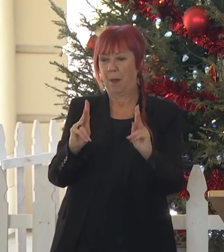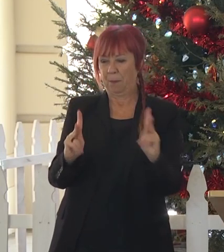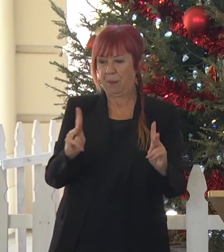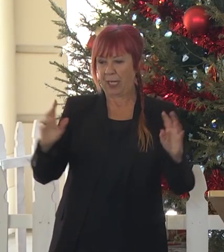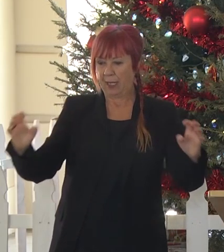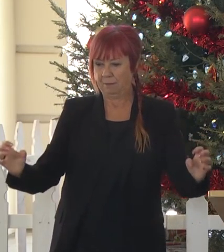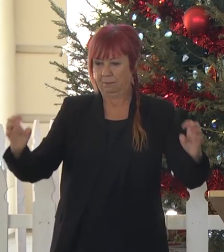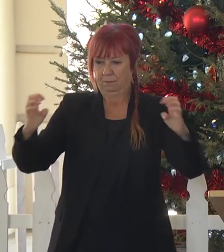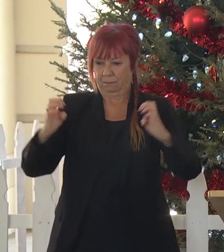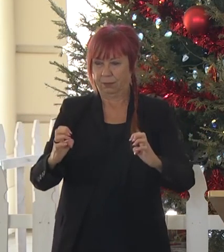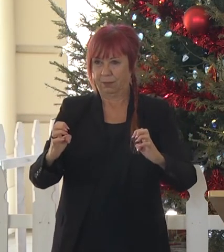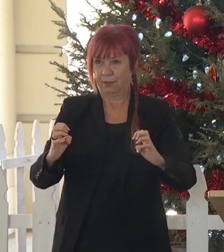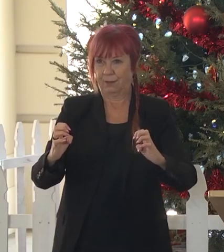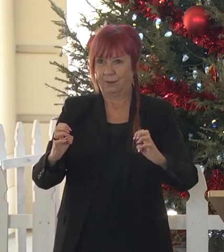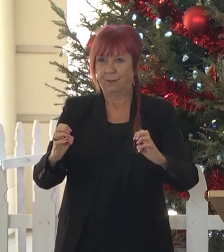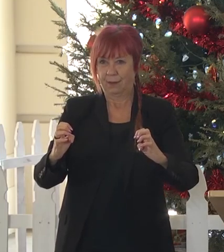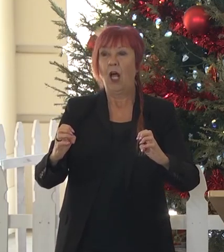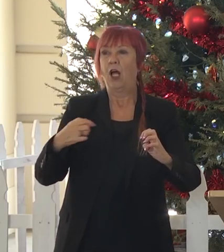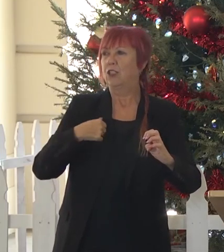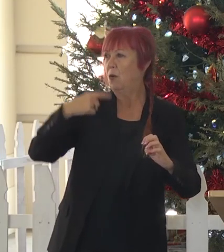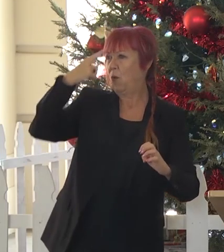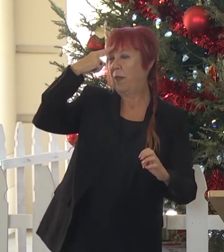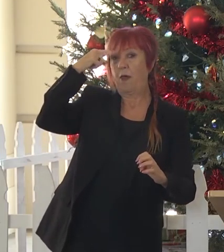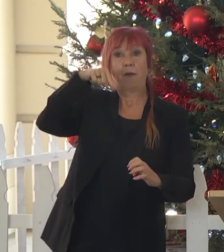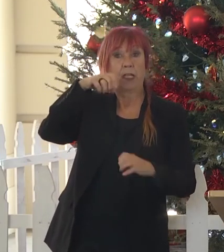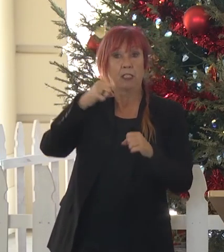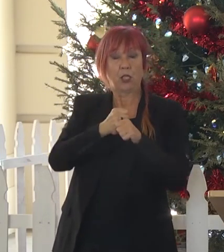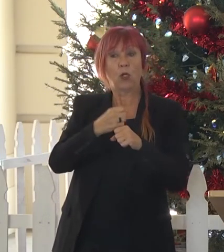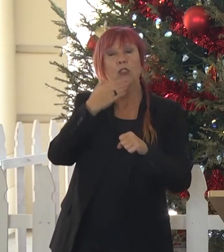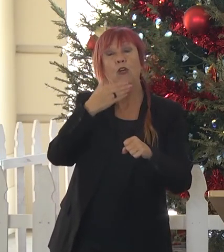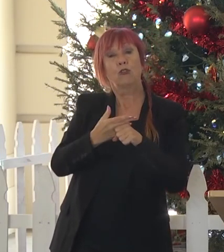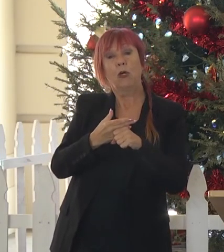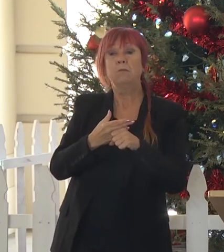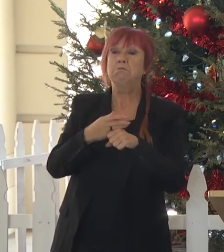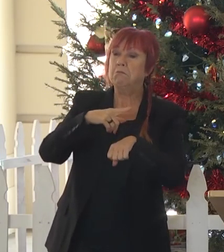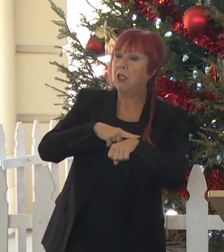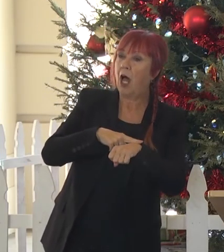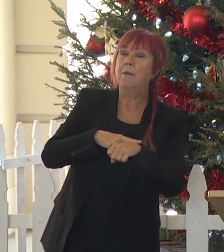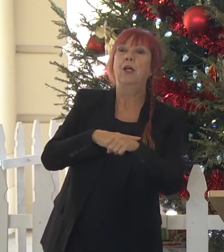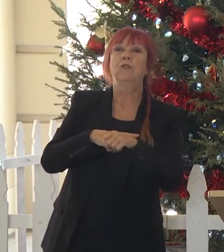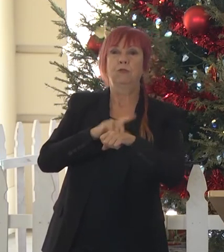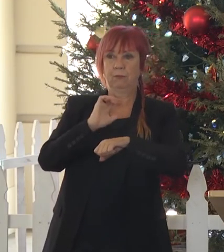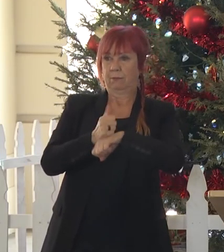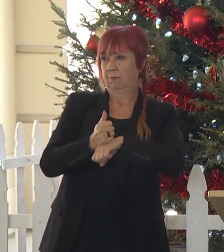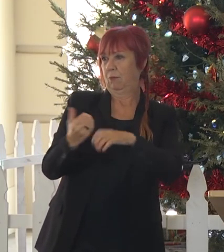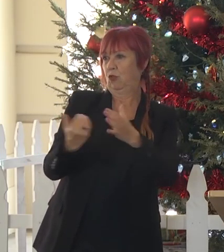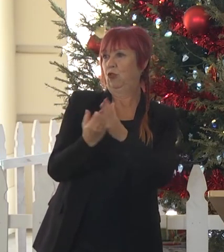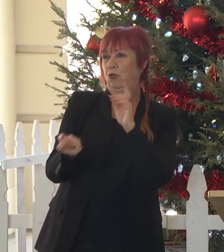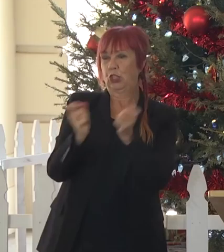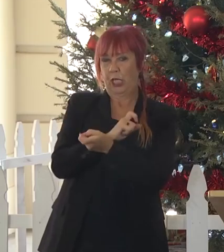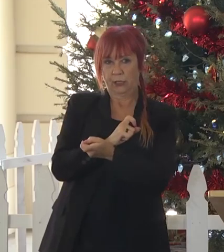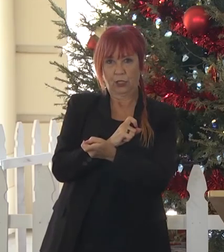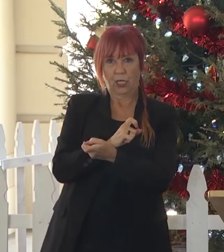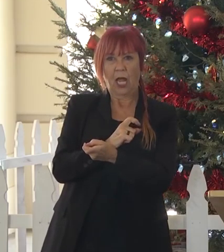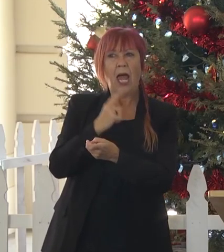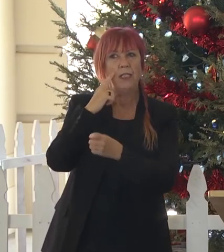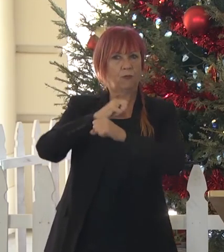into the street. So we thought this year was a good year to initiate this this new change. It is for security